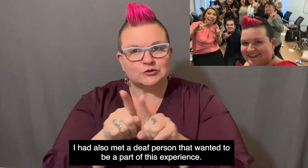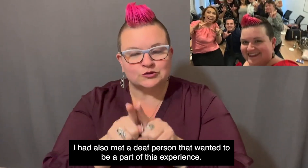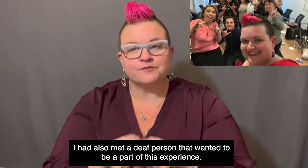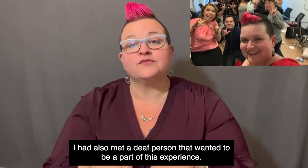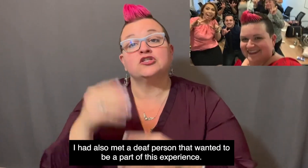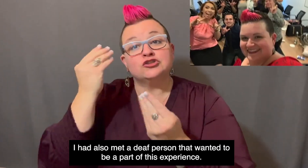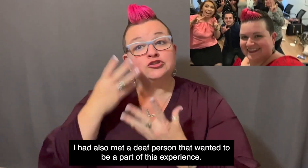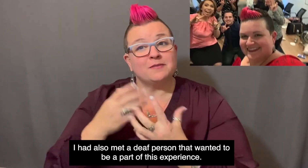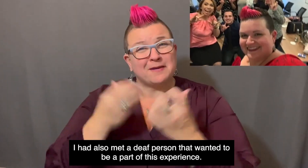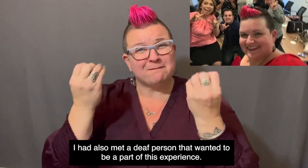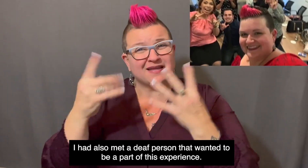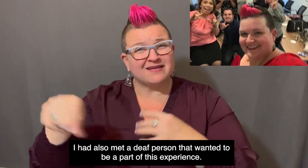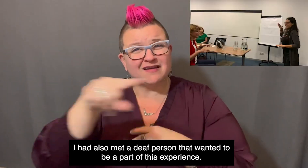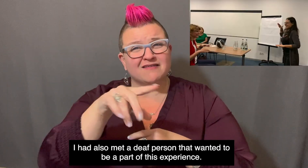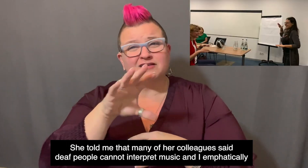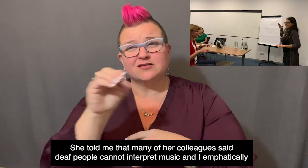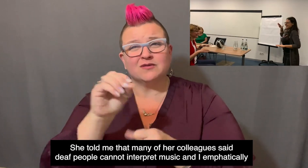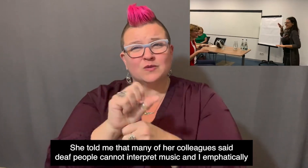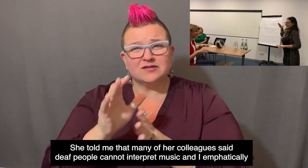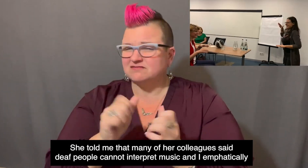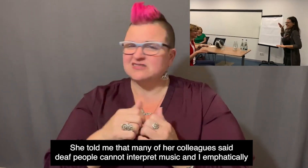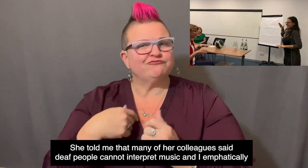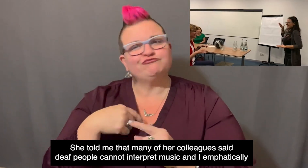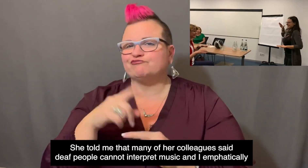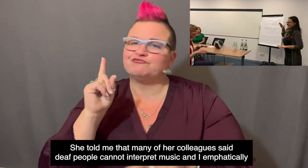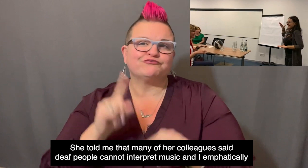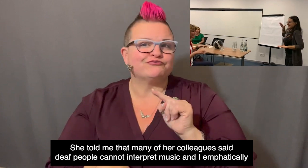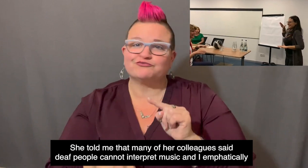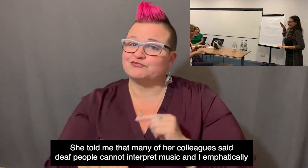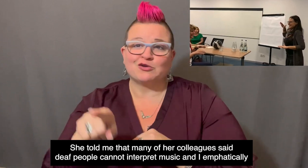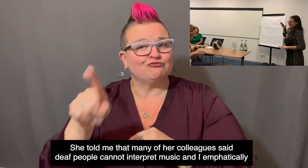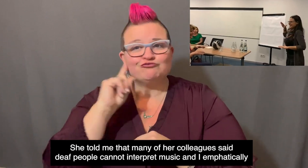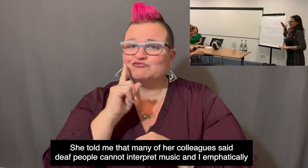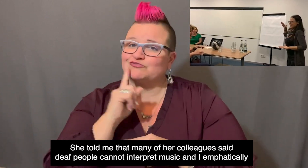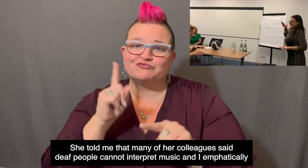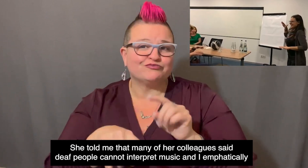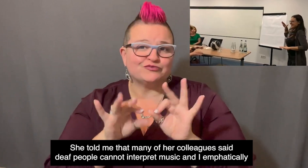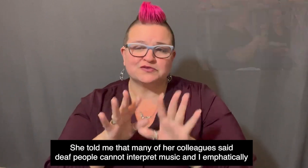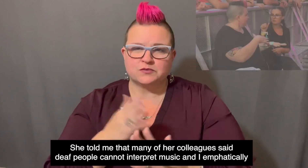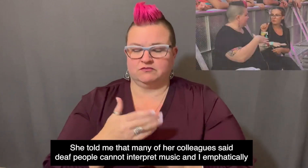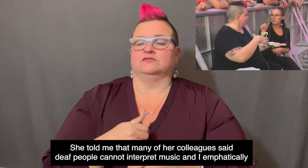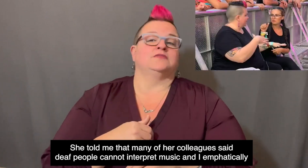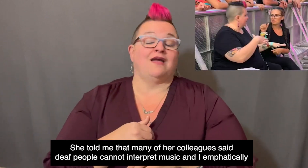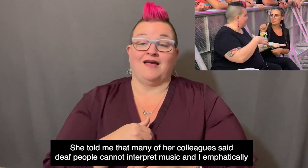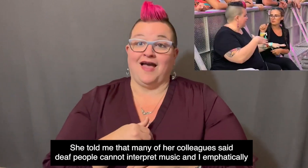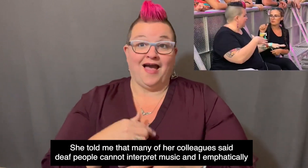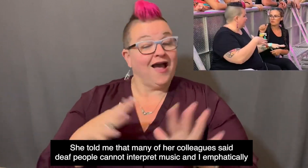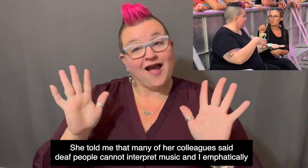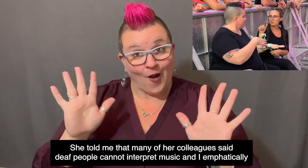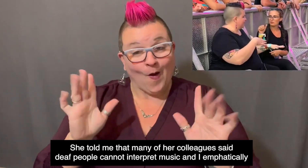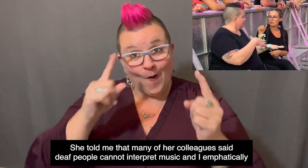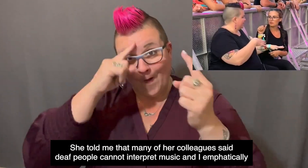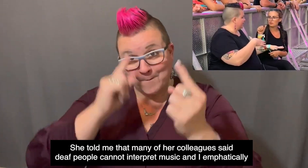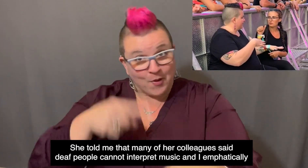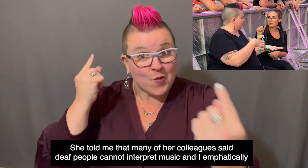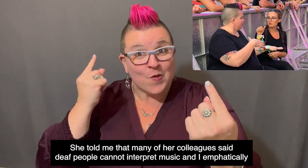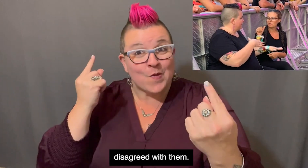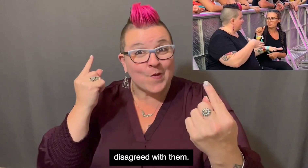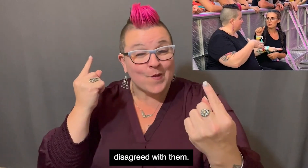this experience. She told me that many of her colleagues said deaf people cannot interpret music, and I emphatically